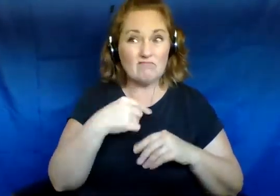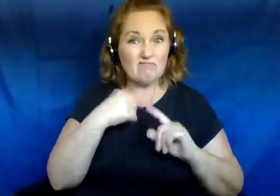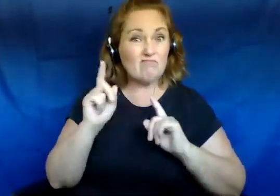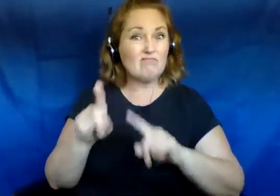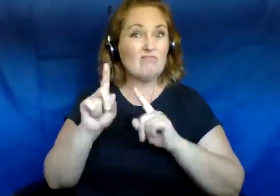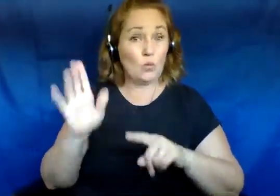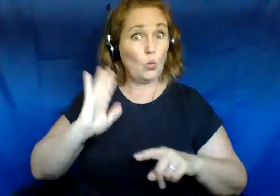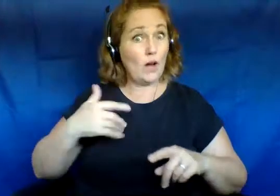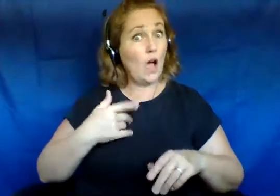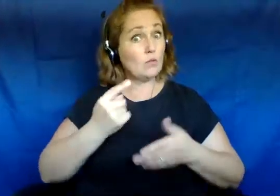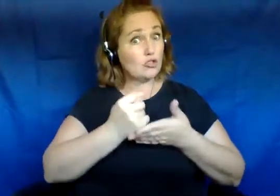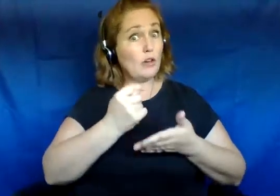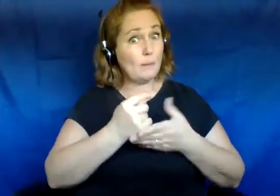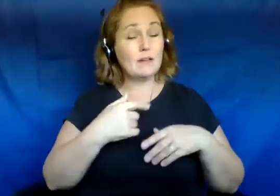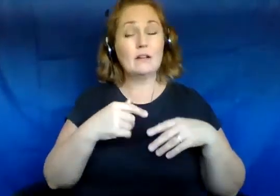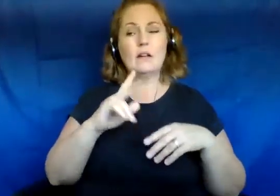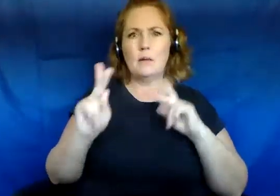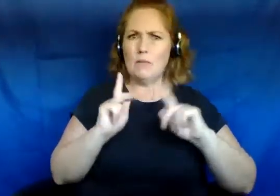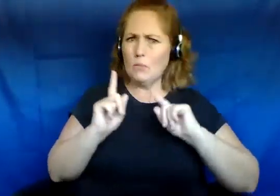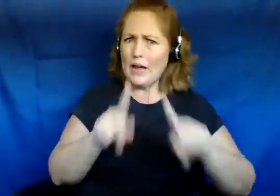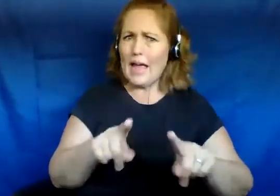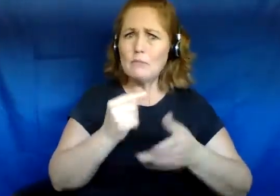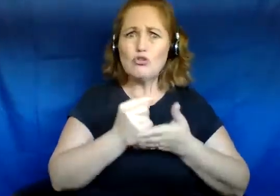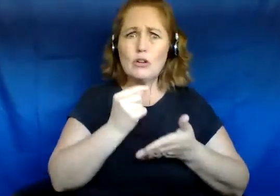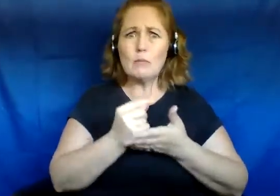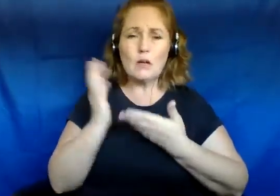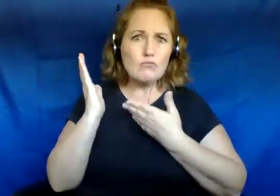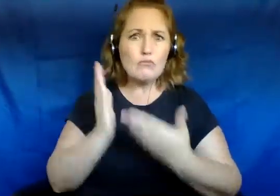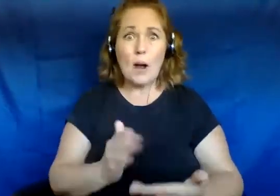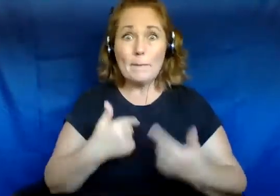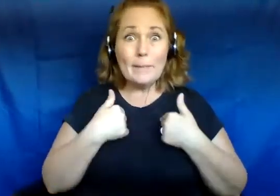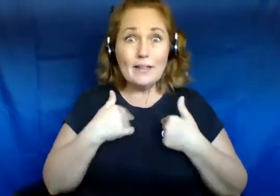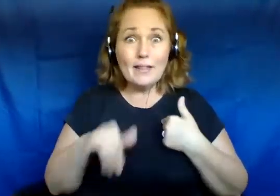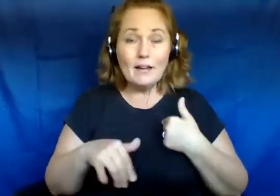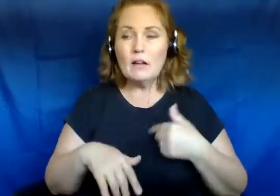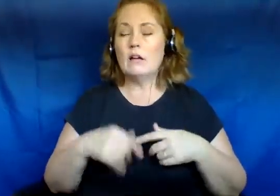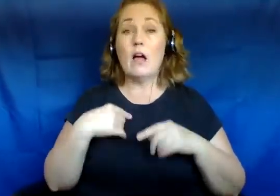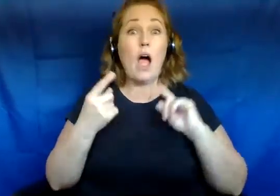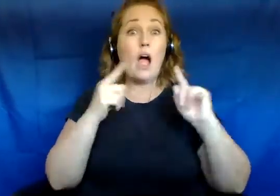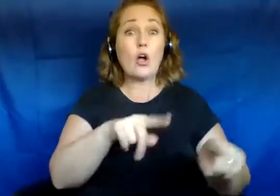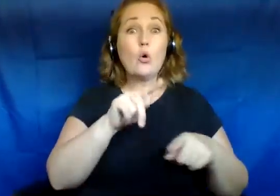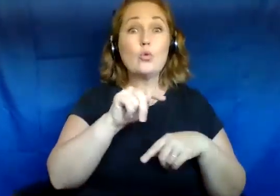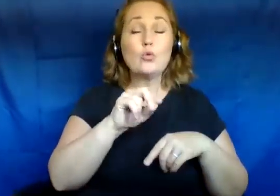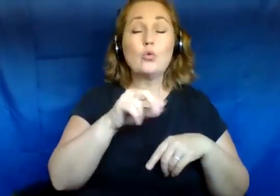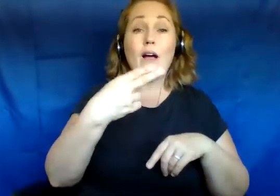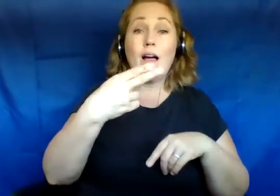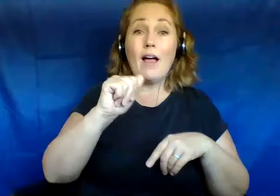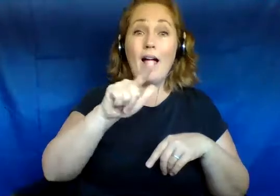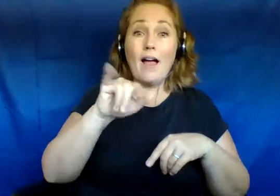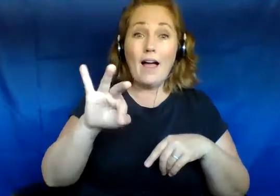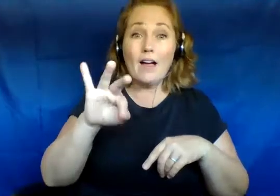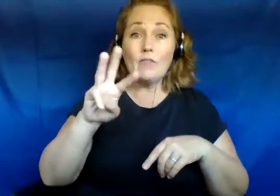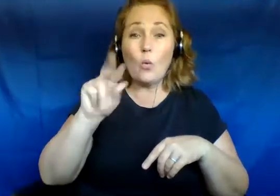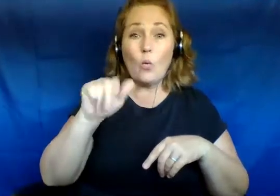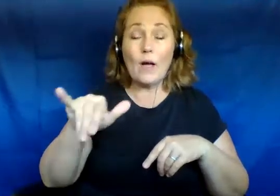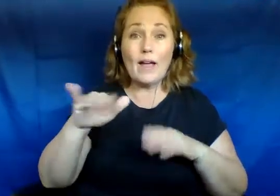because I was in treatment and people came to treatment and brought me the message. I go to halfway houses. I go to